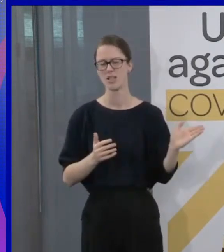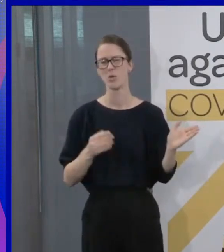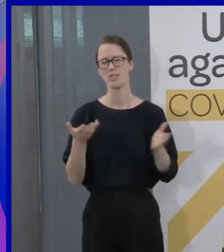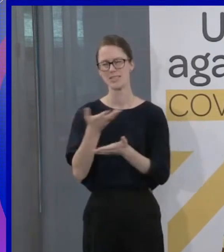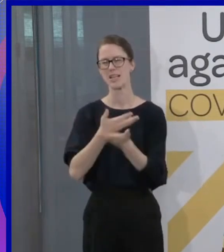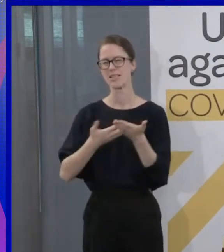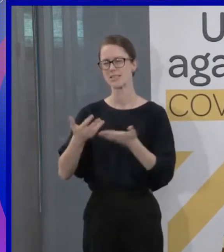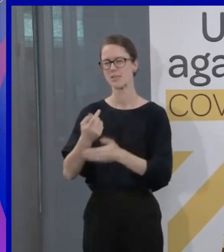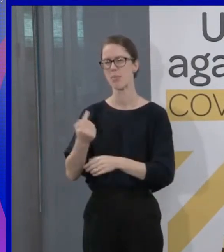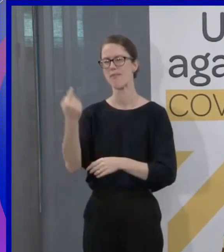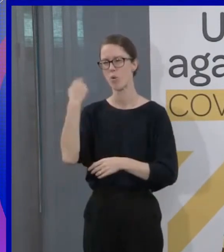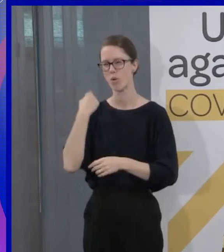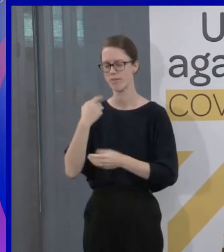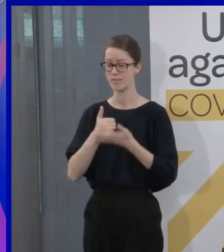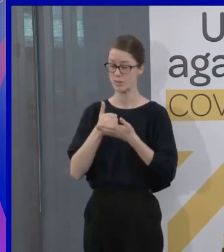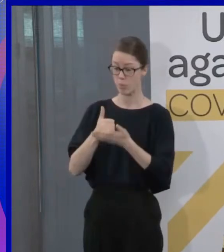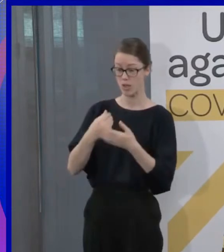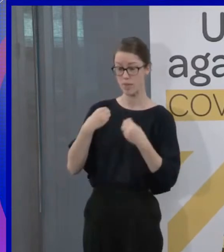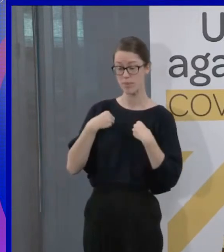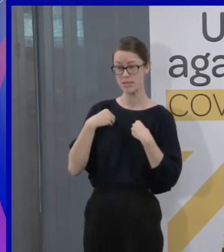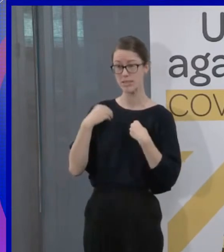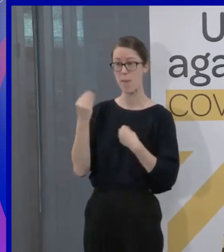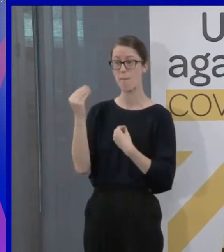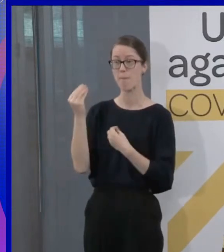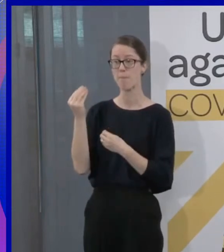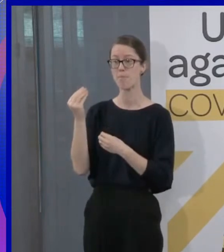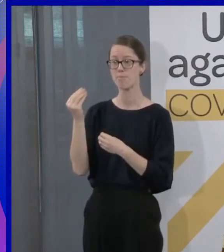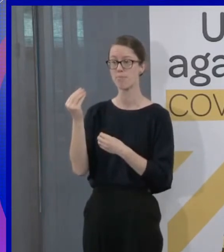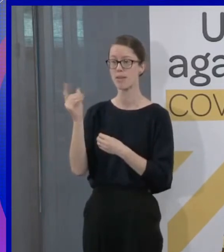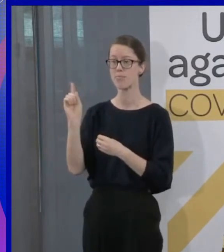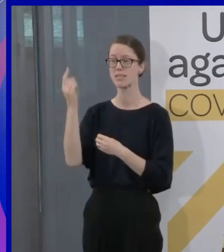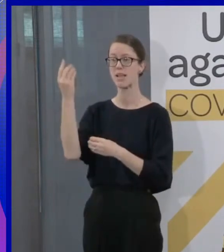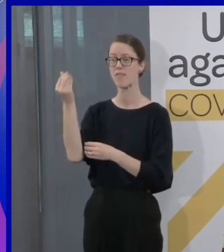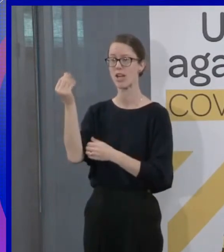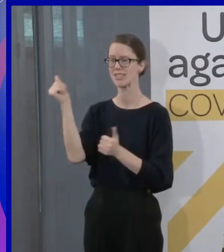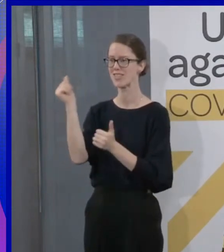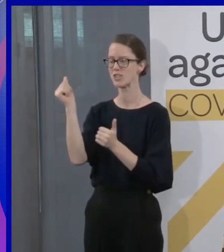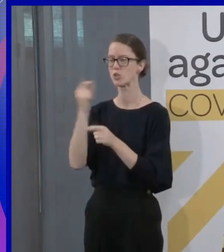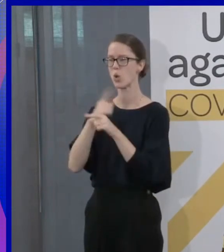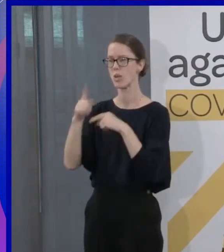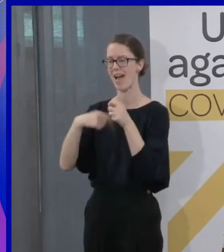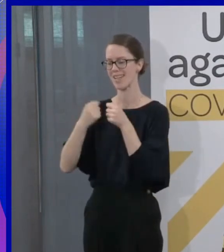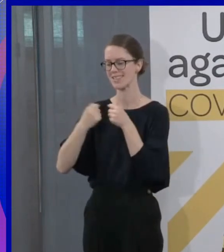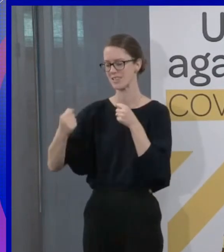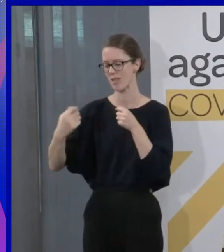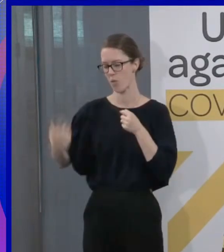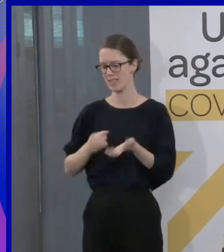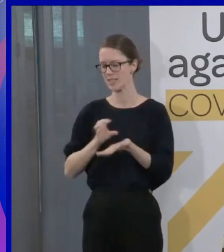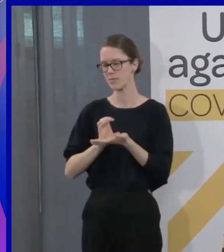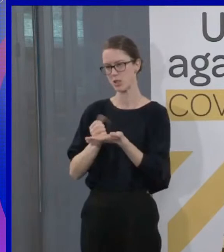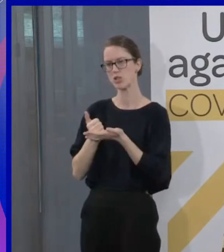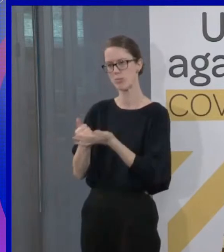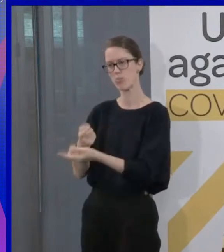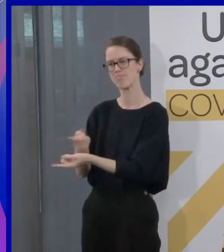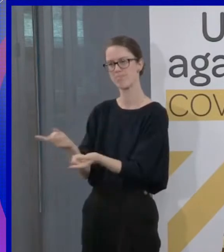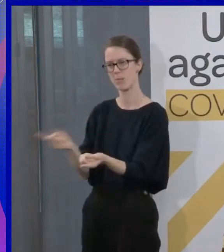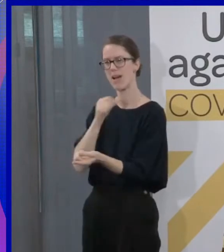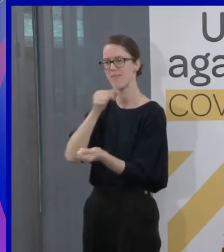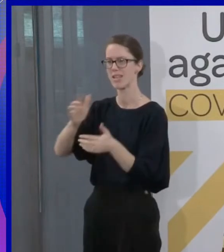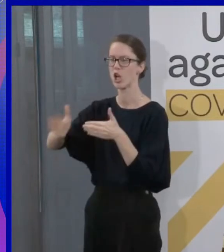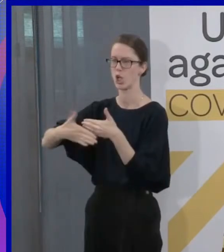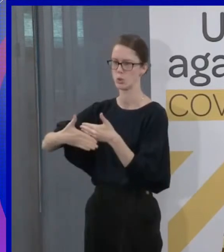in terms of supporting businesses, you will have heard the Minister of Finance talk about that extension to the wage subsidy and other measures to support businesses who may well